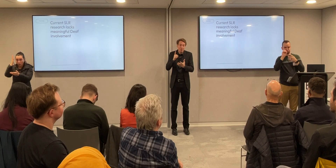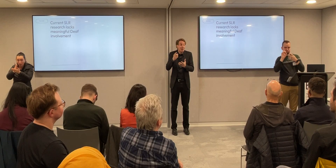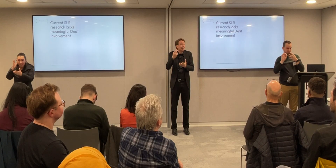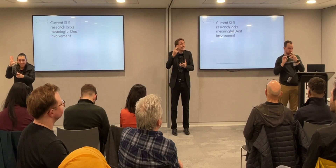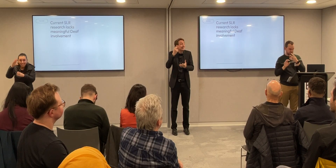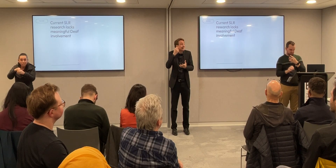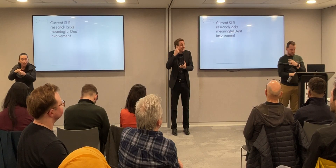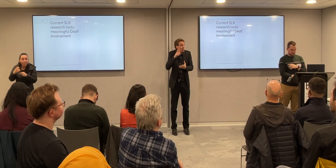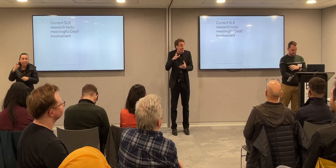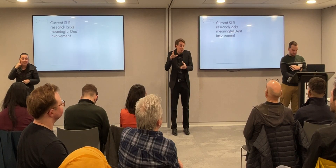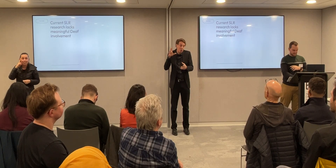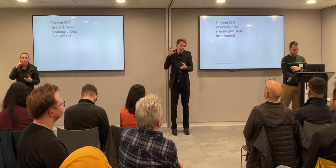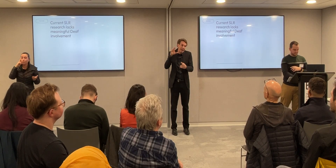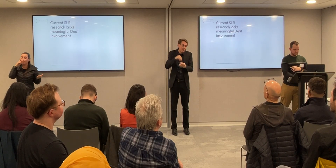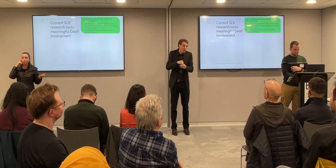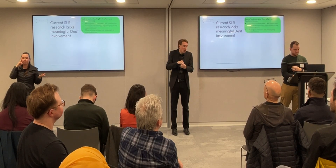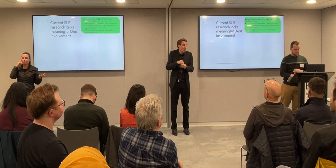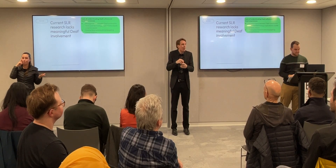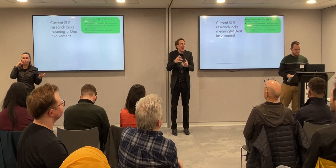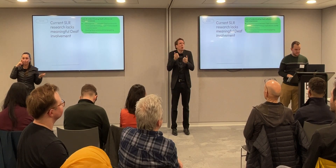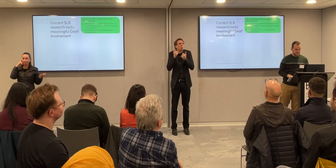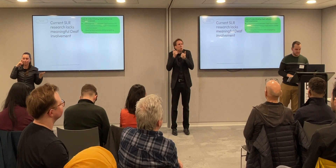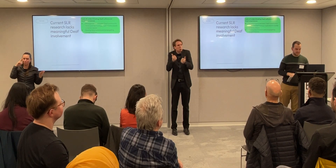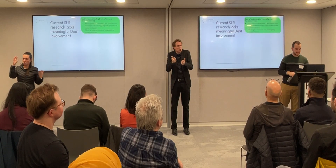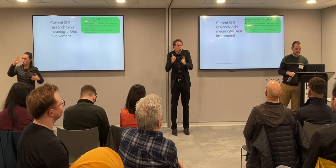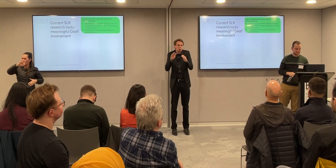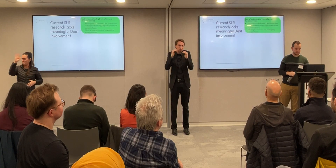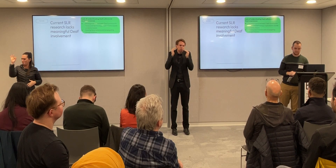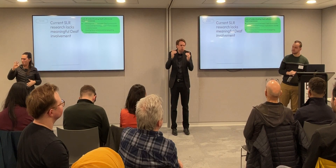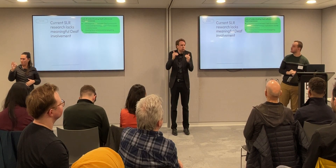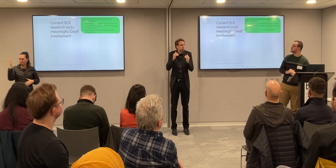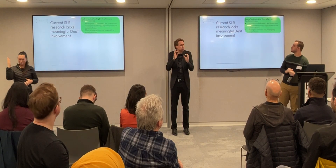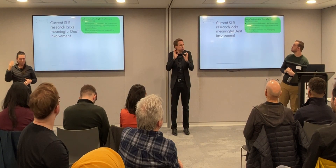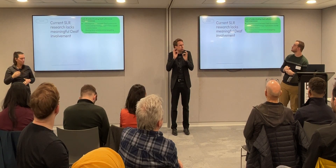involvement. I'll provide some of the reasoning behind this.